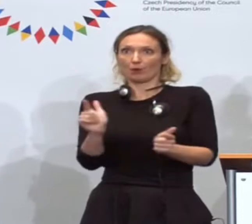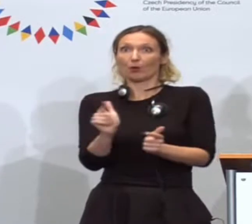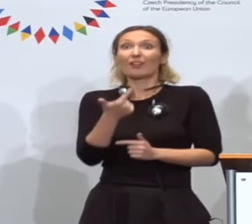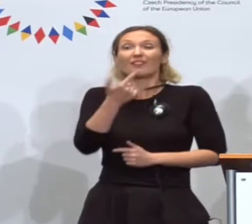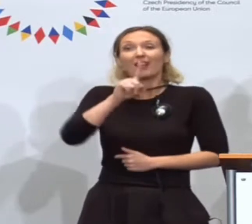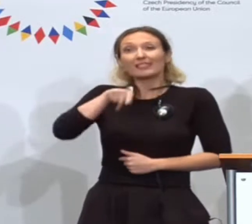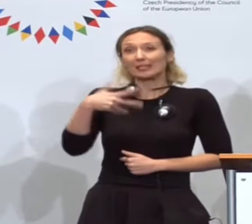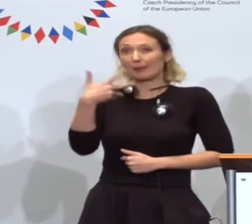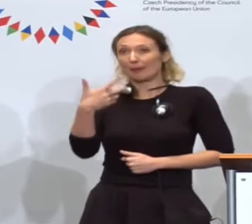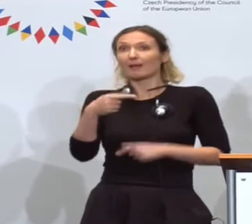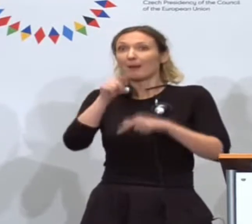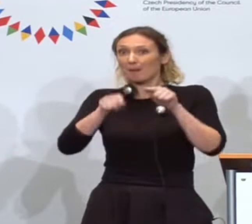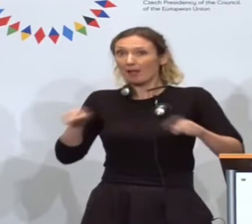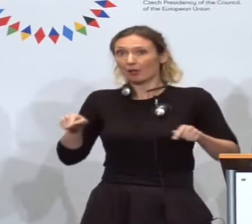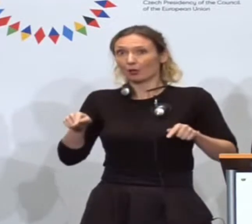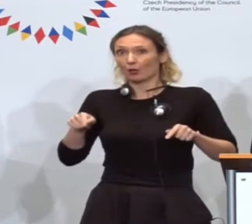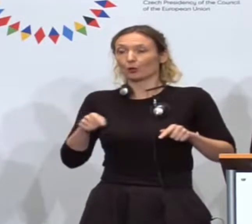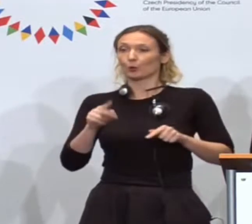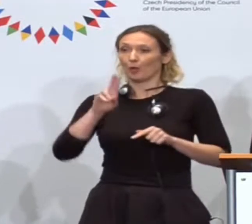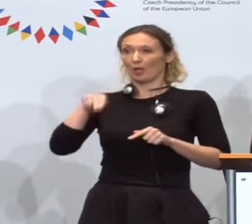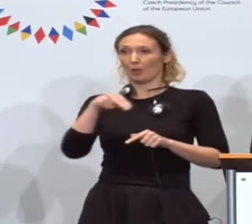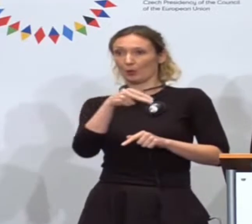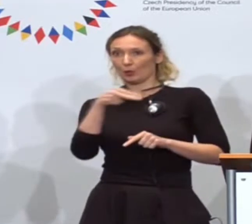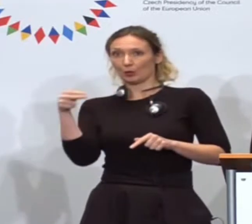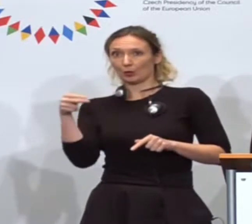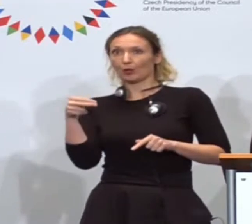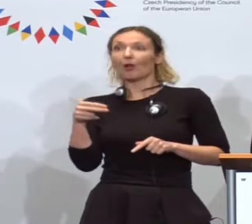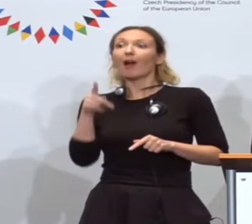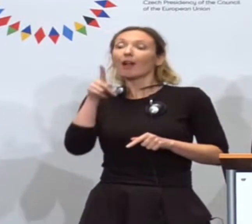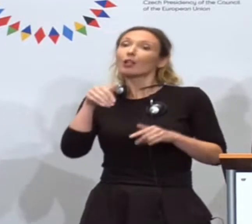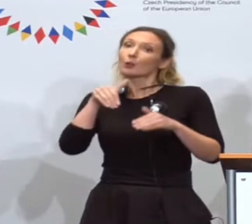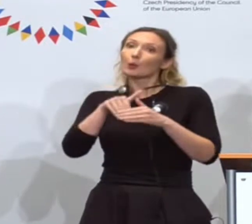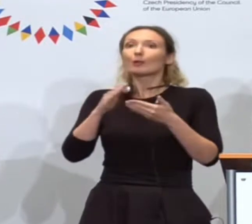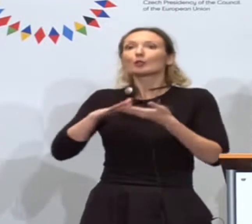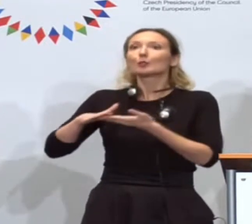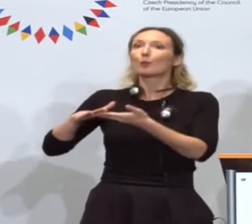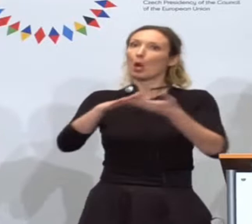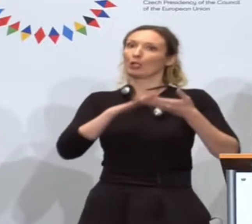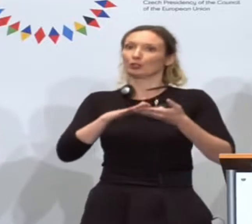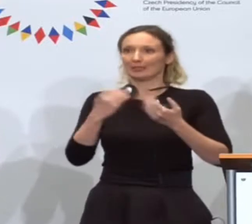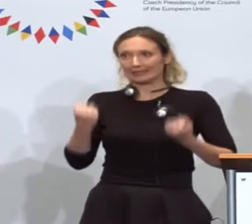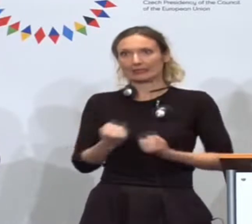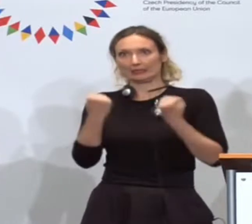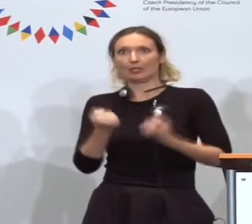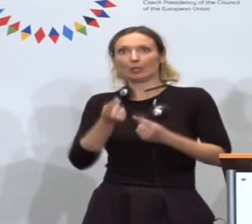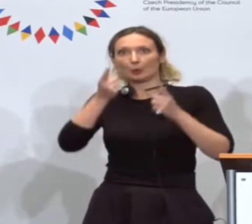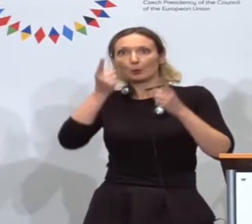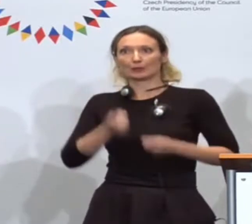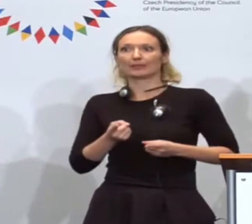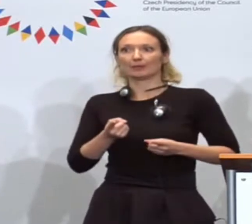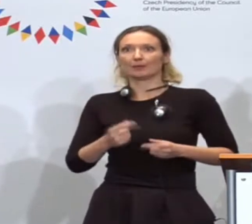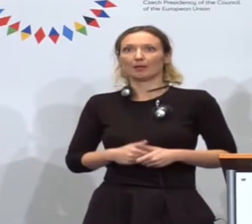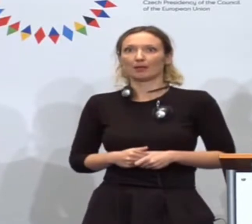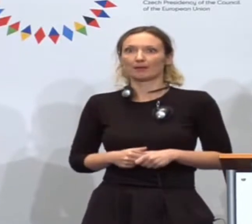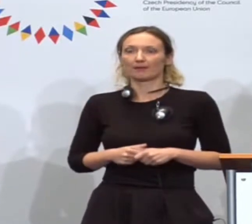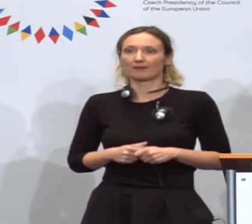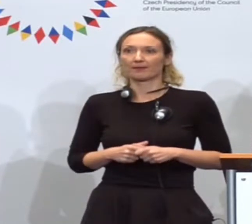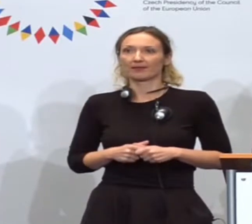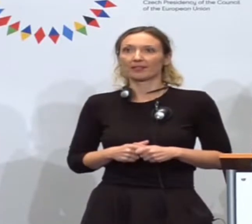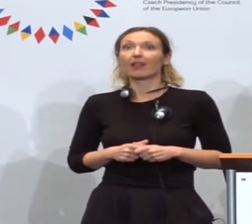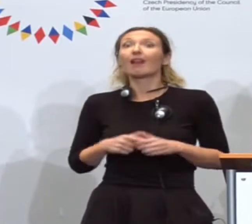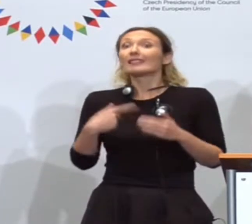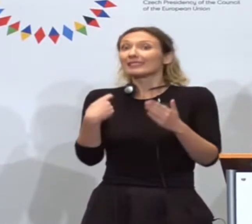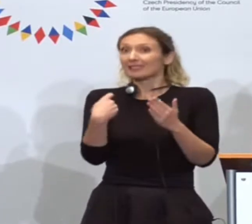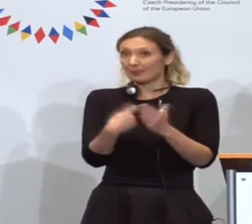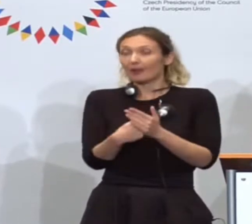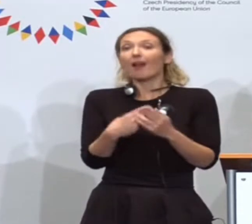2.5 billion until now. But this is a collective effort. And then you have to add up what each